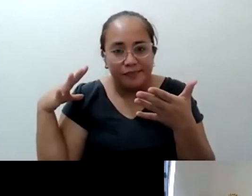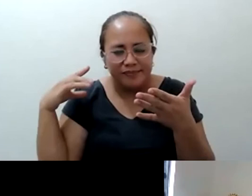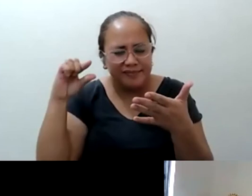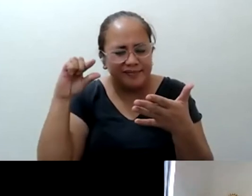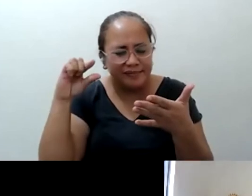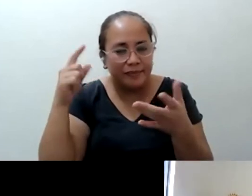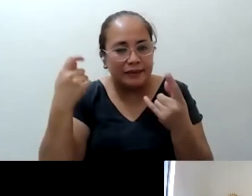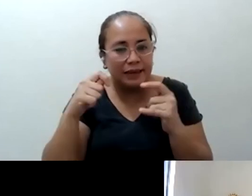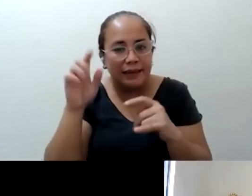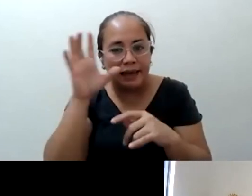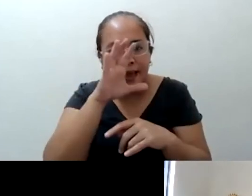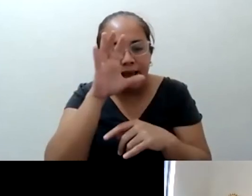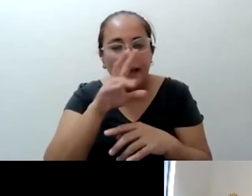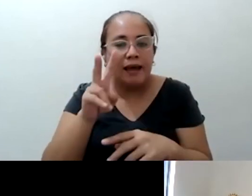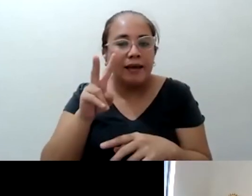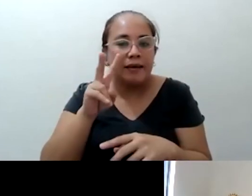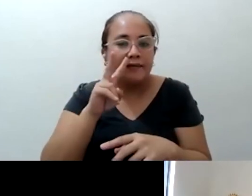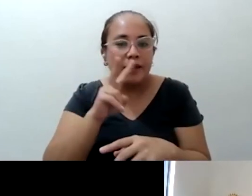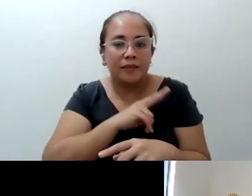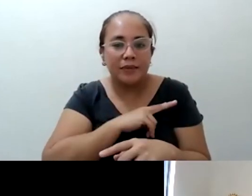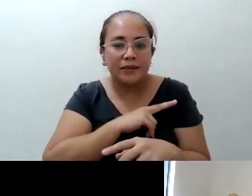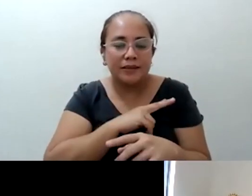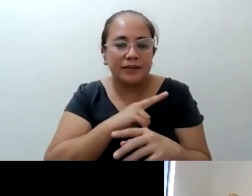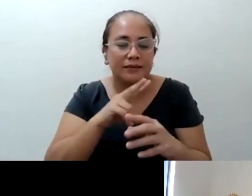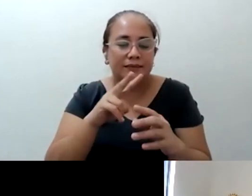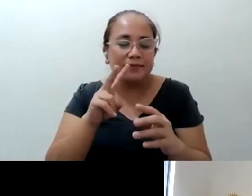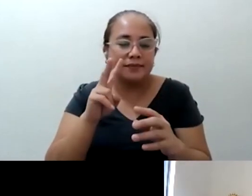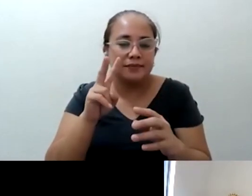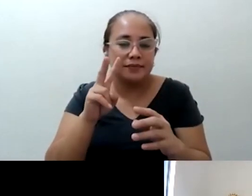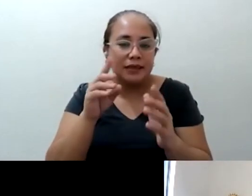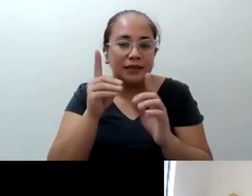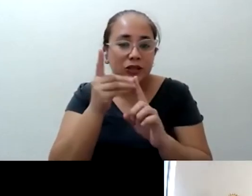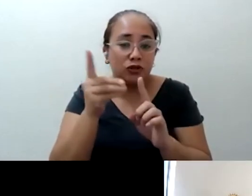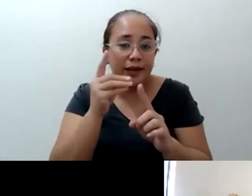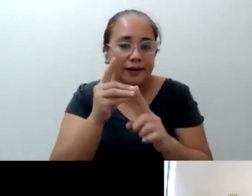Trying to find the Vietnamese dictionary. Um,